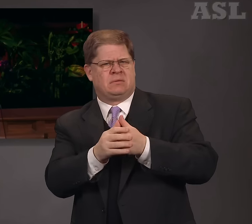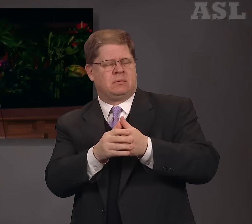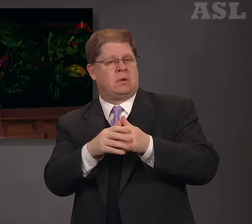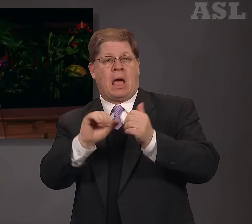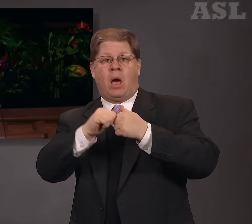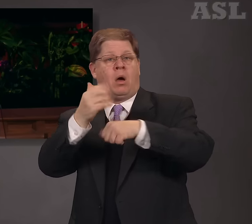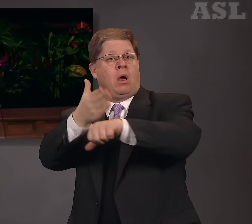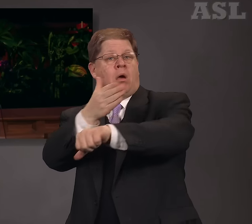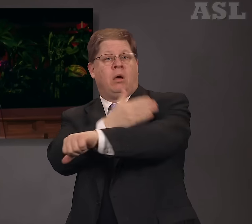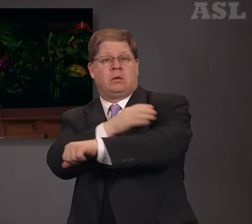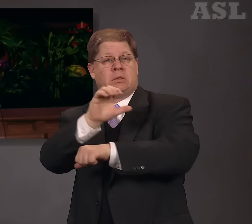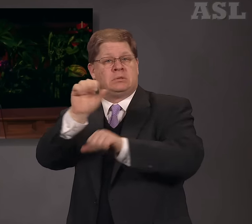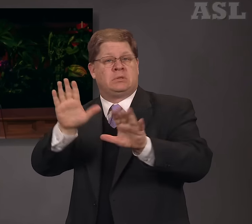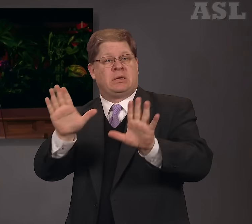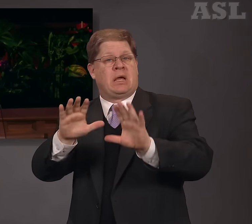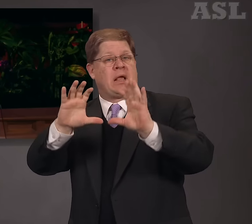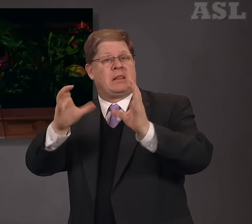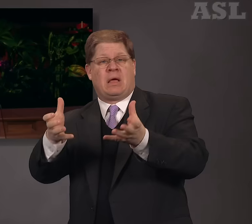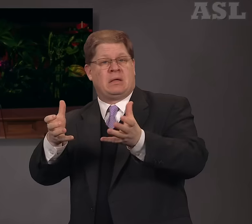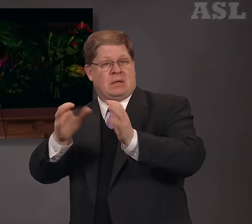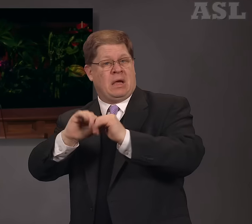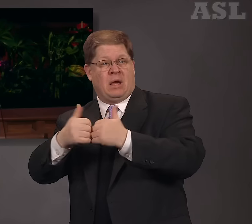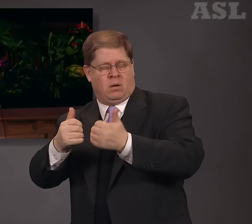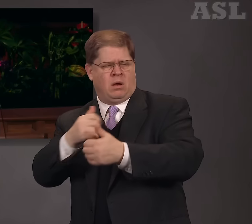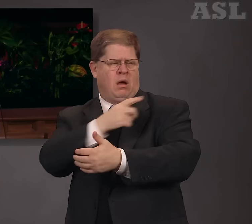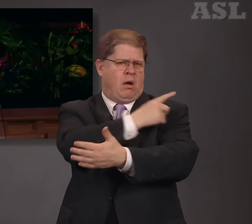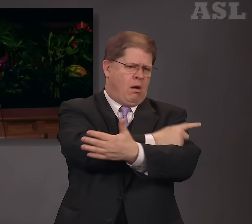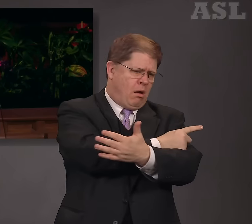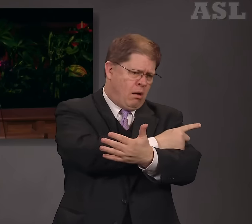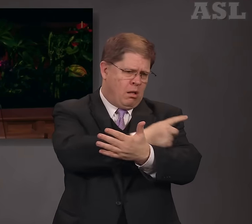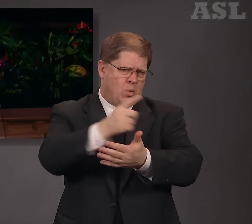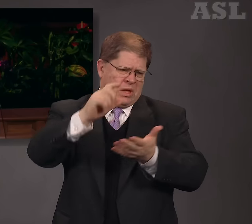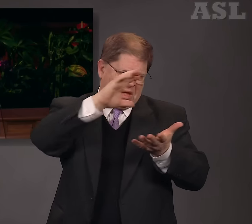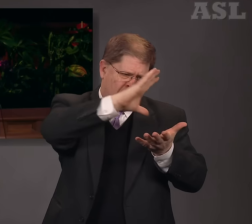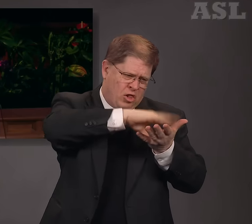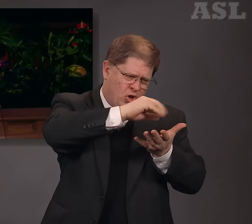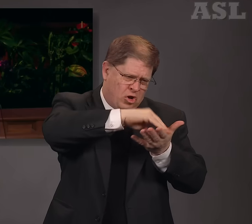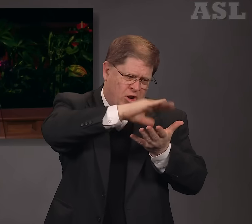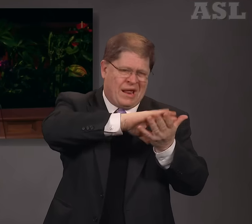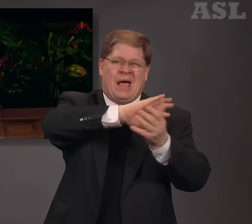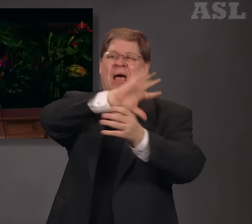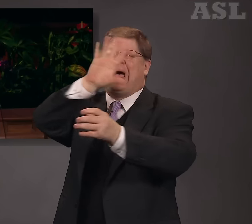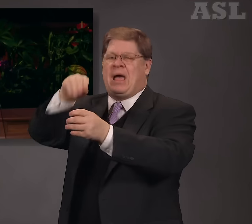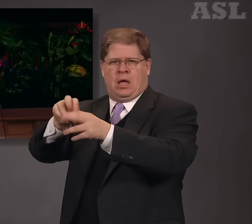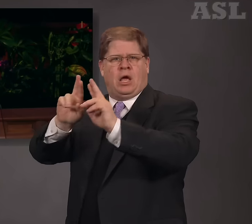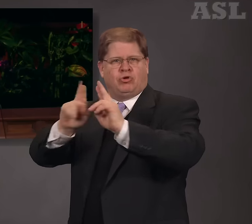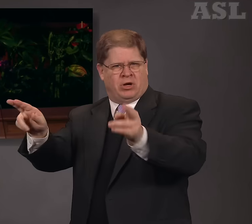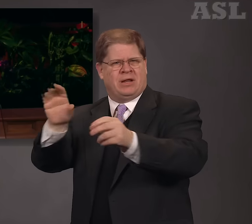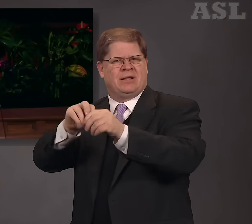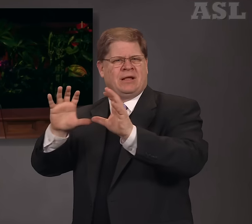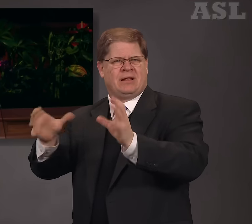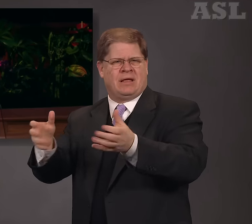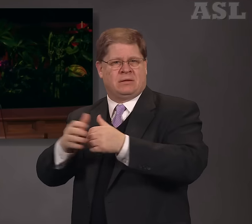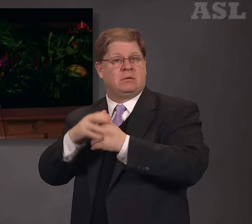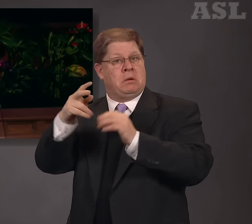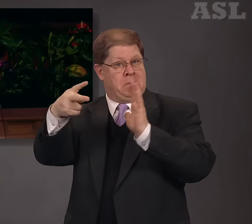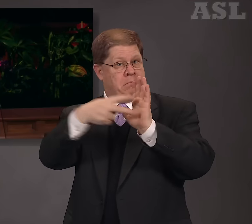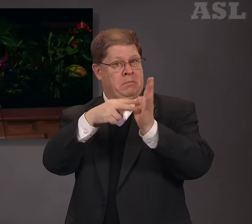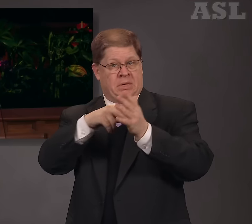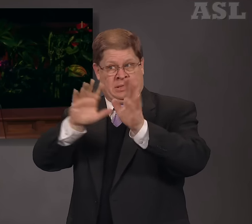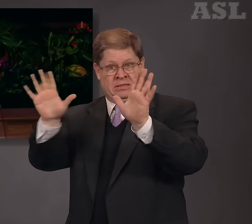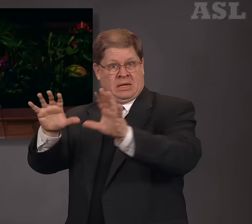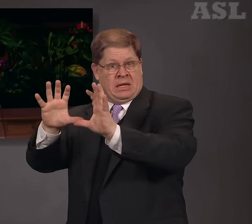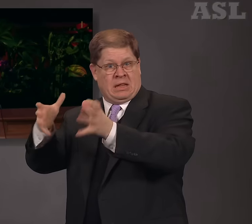church on Sunday by improving our learning at home during the week. Thus, in our